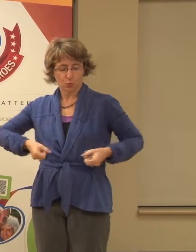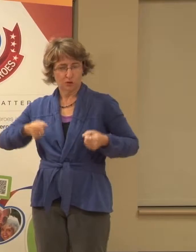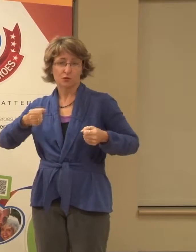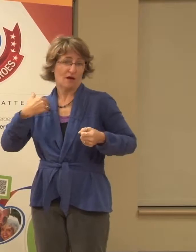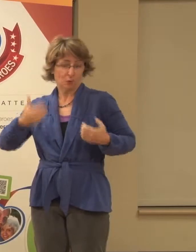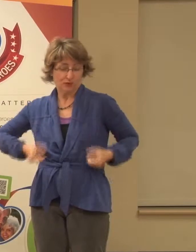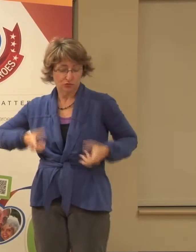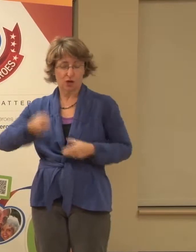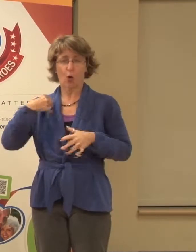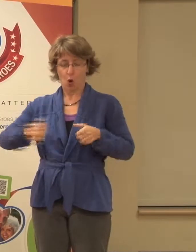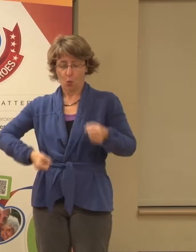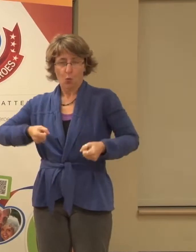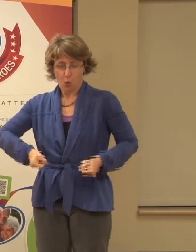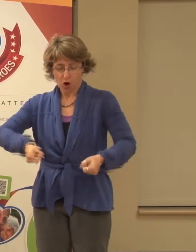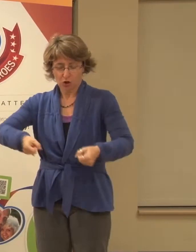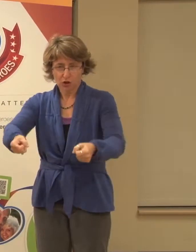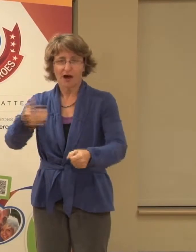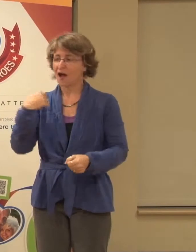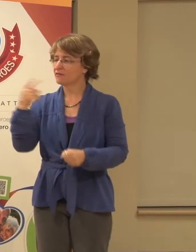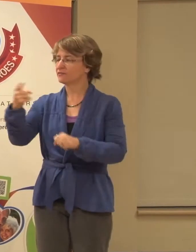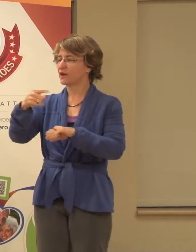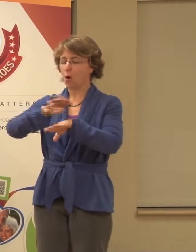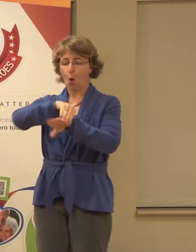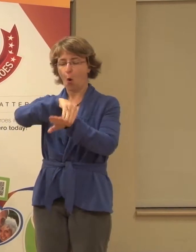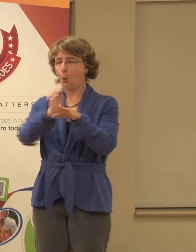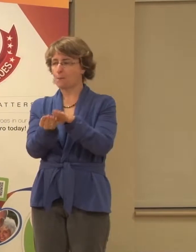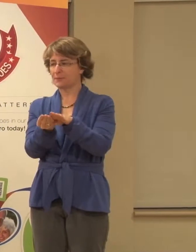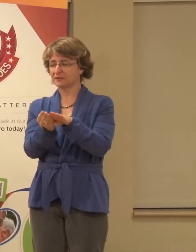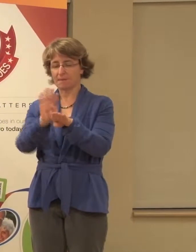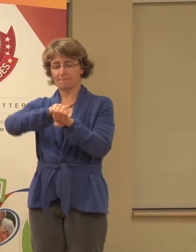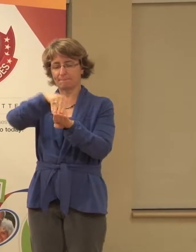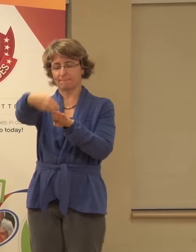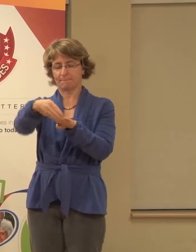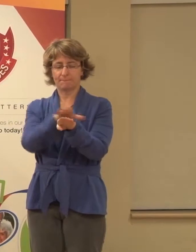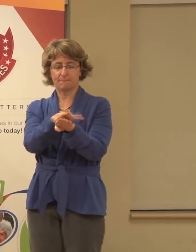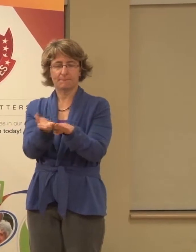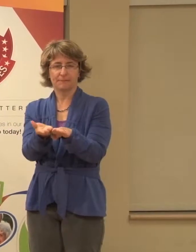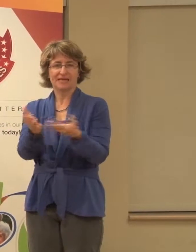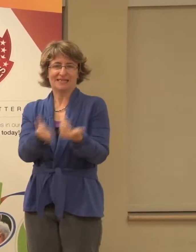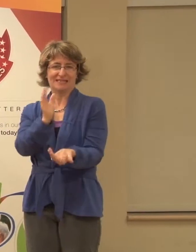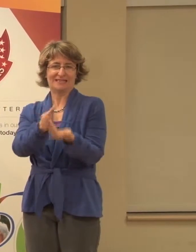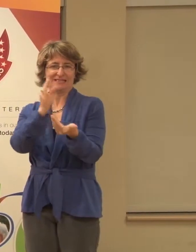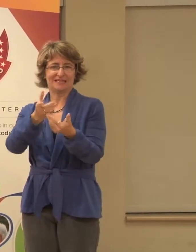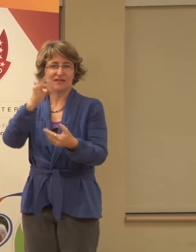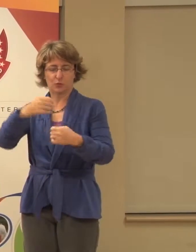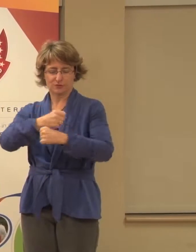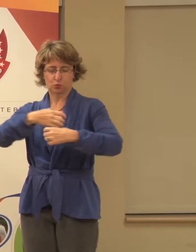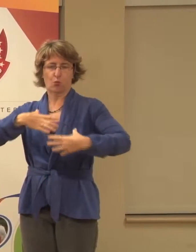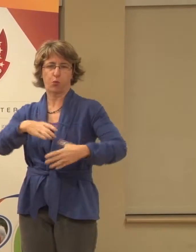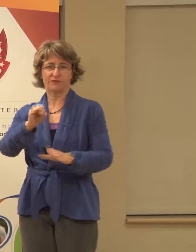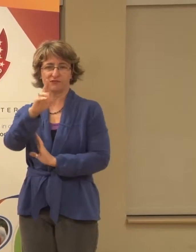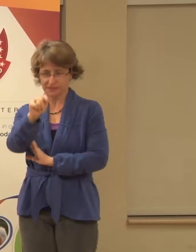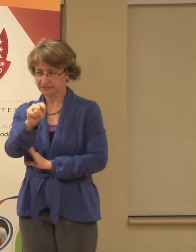have a walker. And what it does, it opens up threefold. So that really helps you with your swelling as